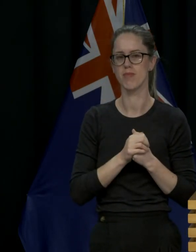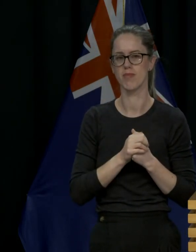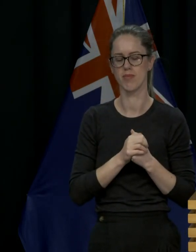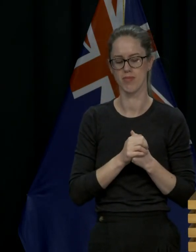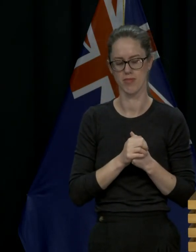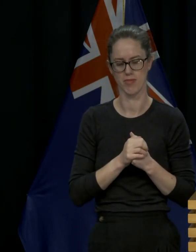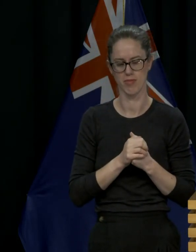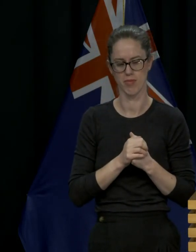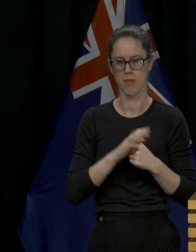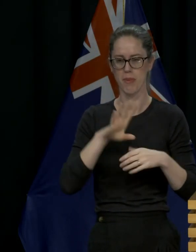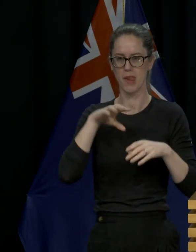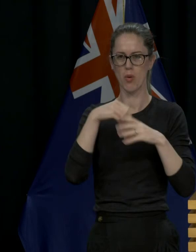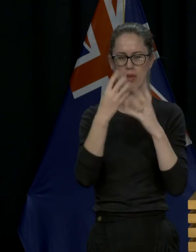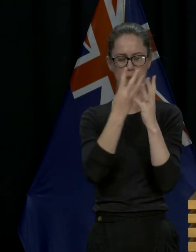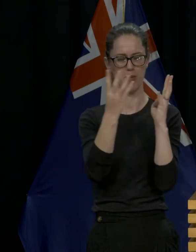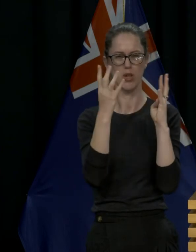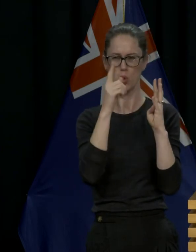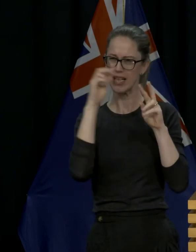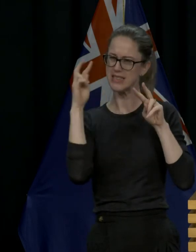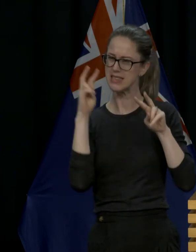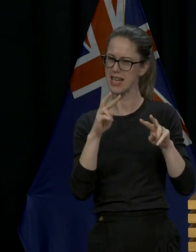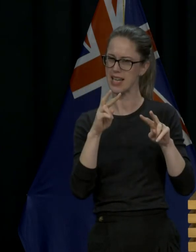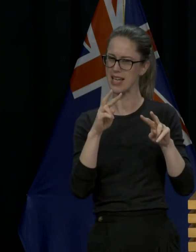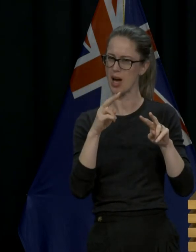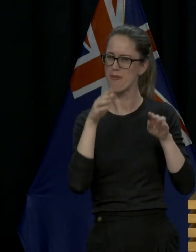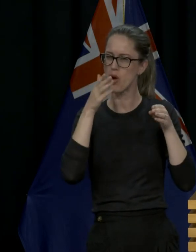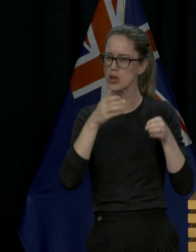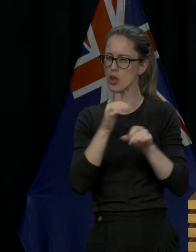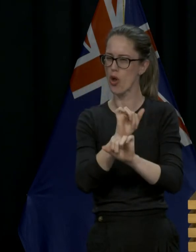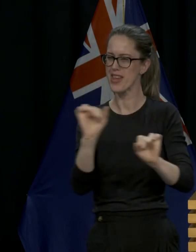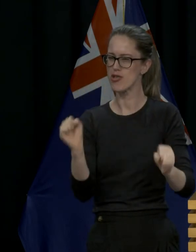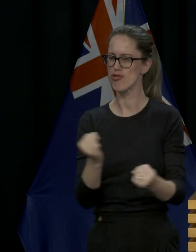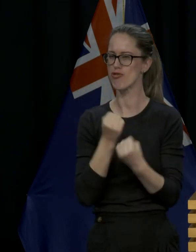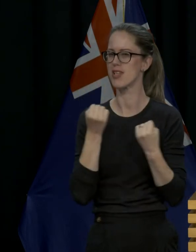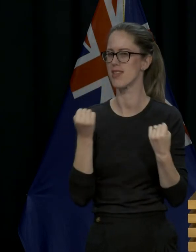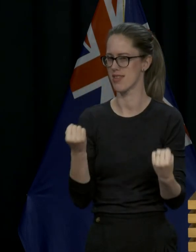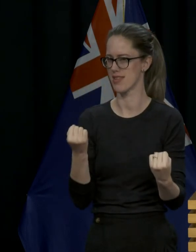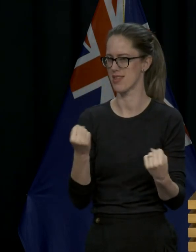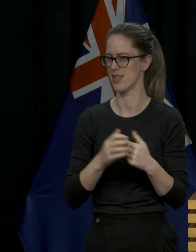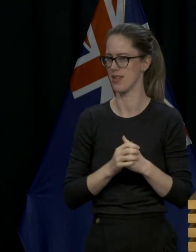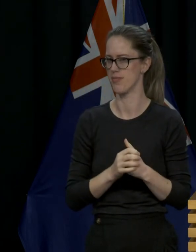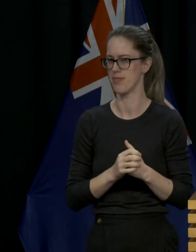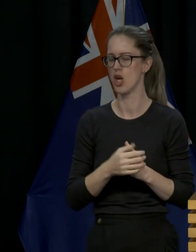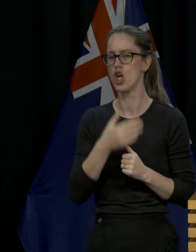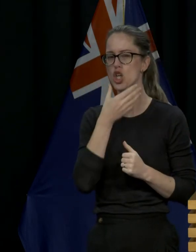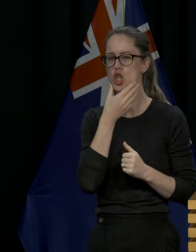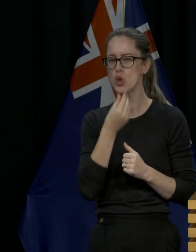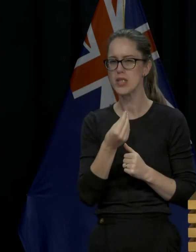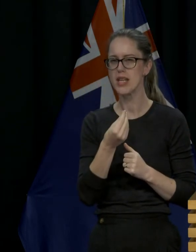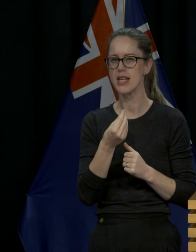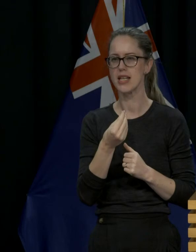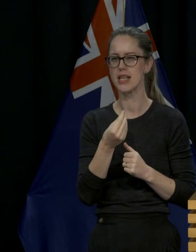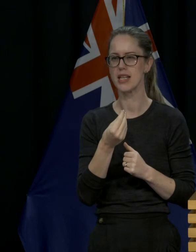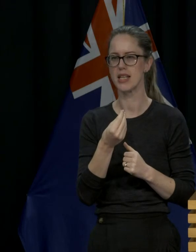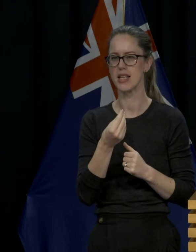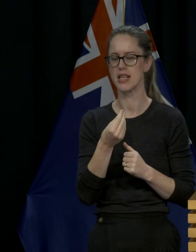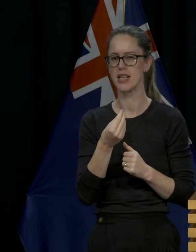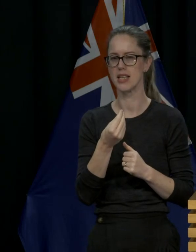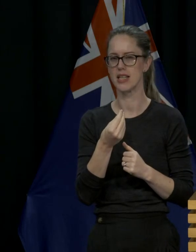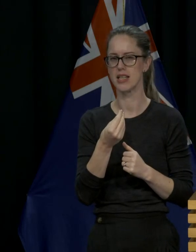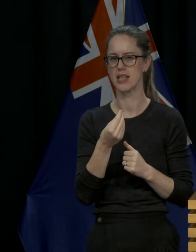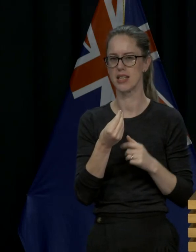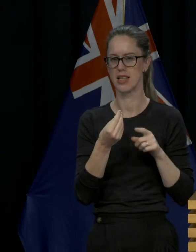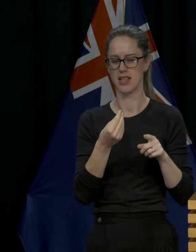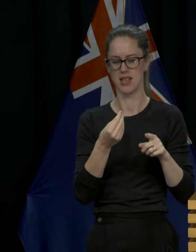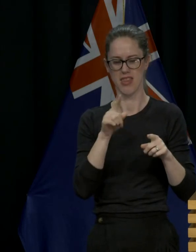think that within this lineup, you can see that I'm playing to people's strengths and using what I've seen sitting in close proximity